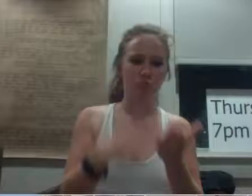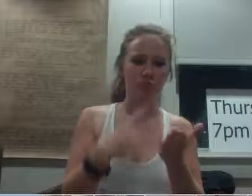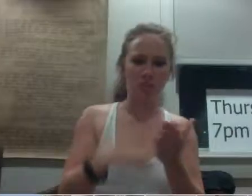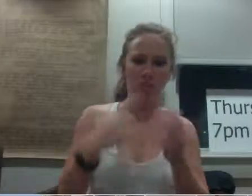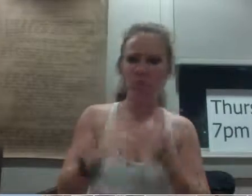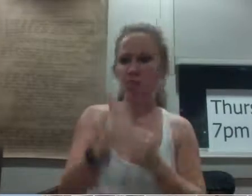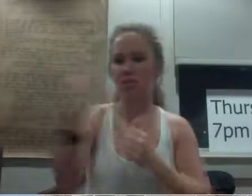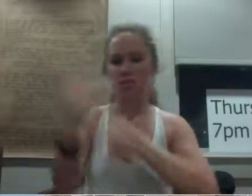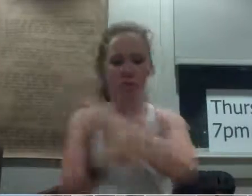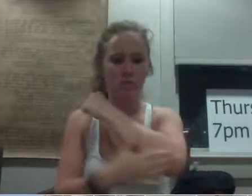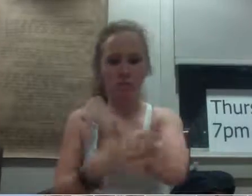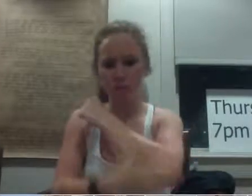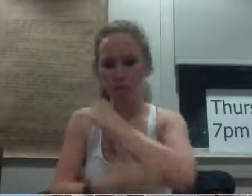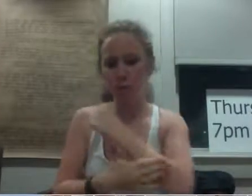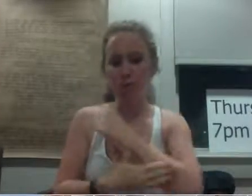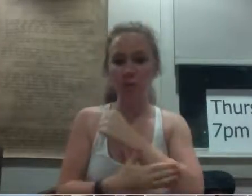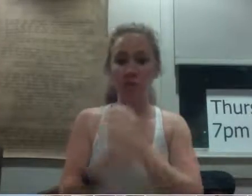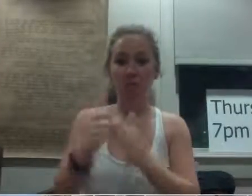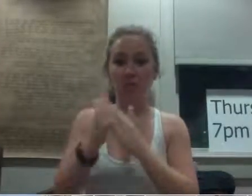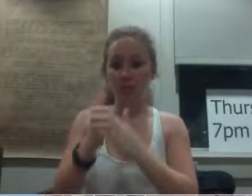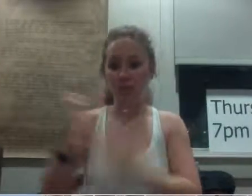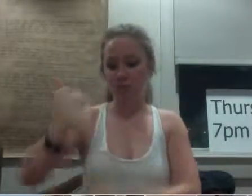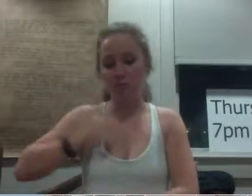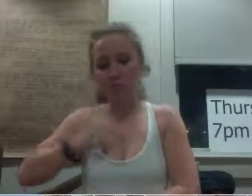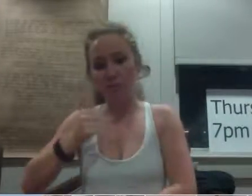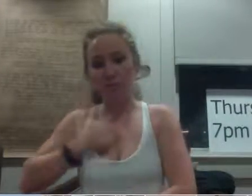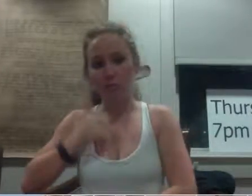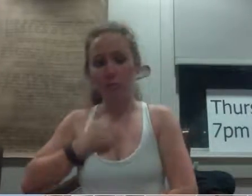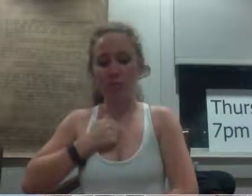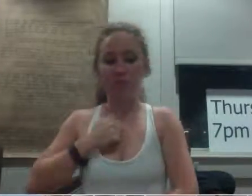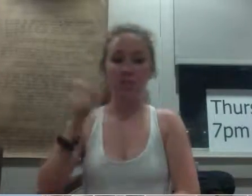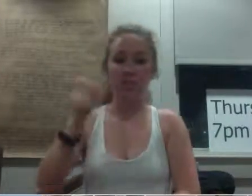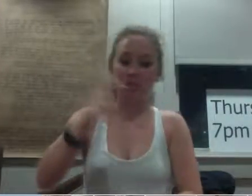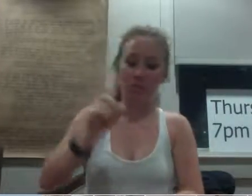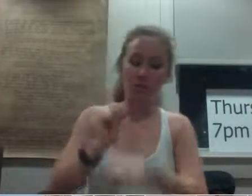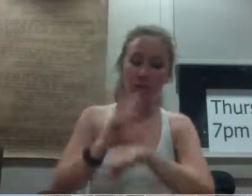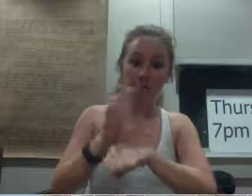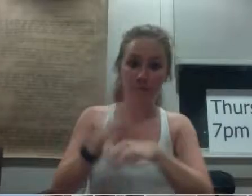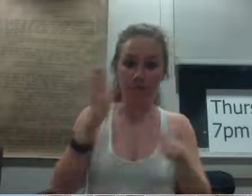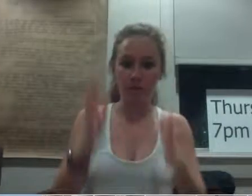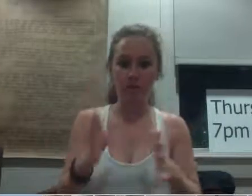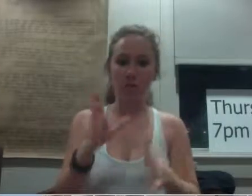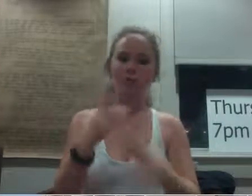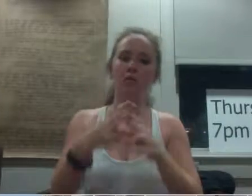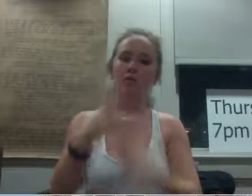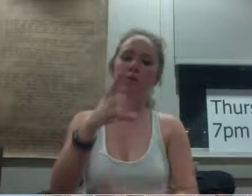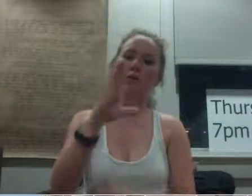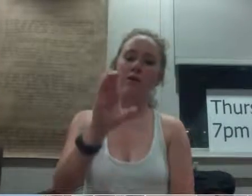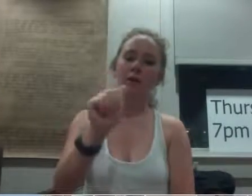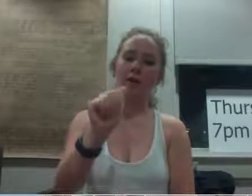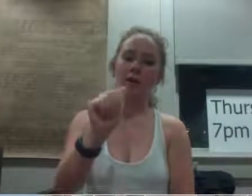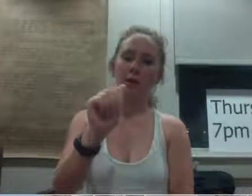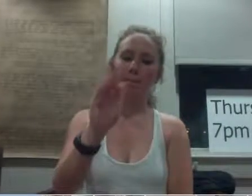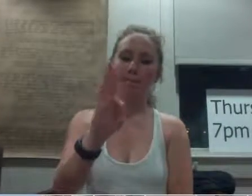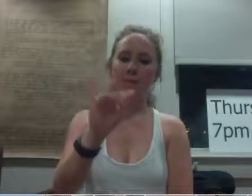The executive branch, the president's the leader of the army. He has advisors